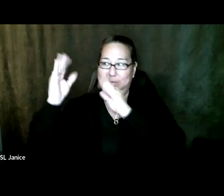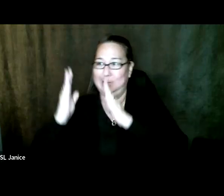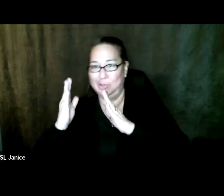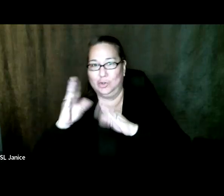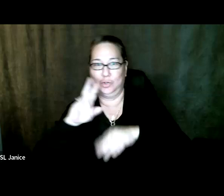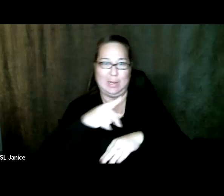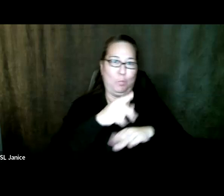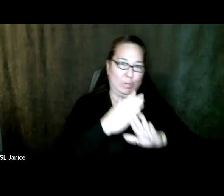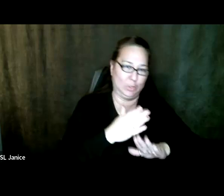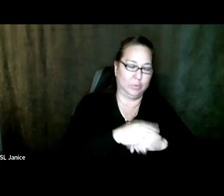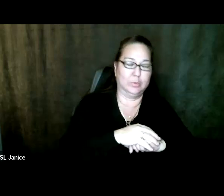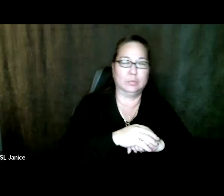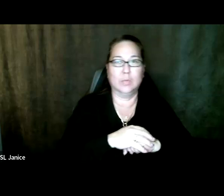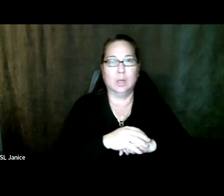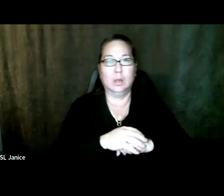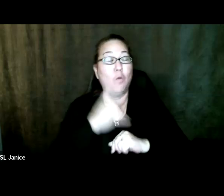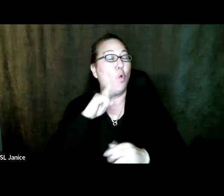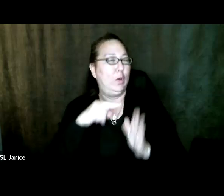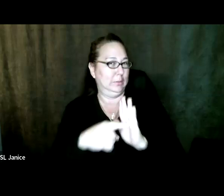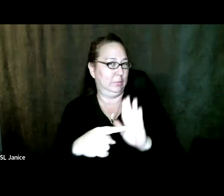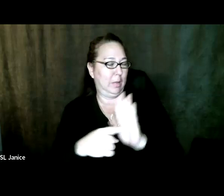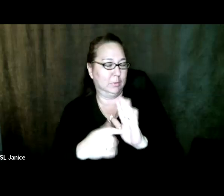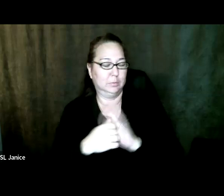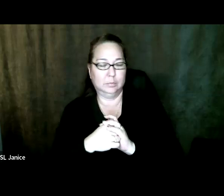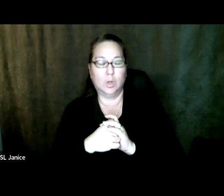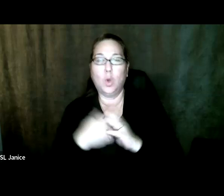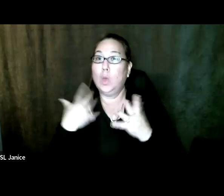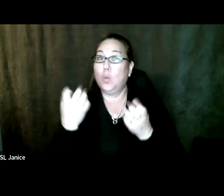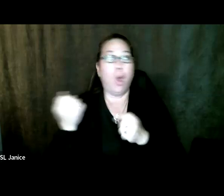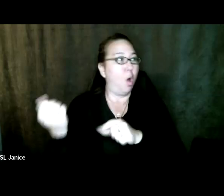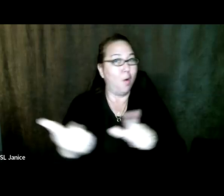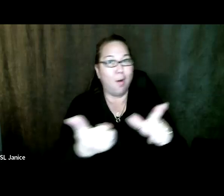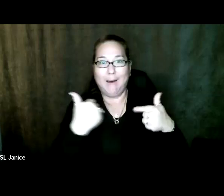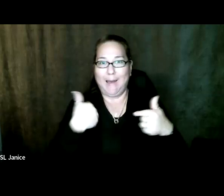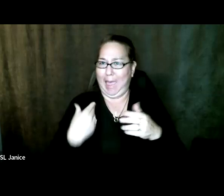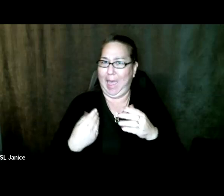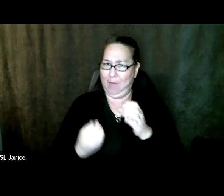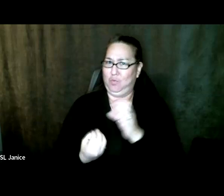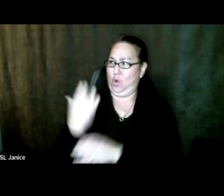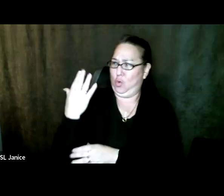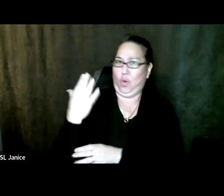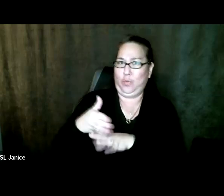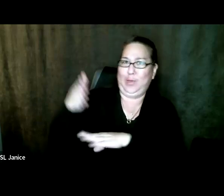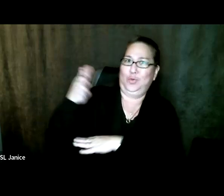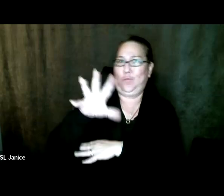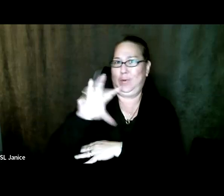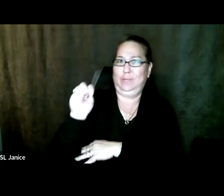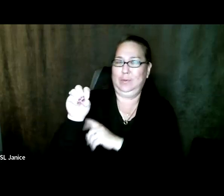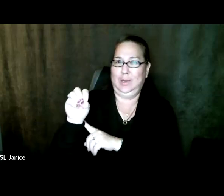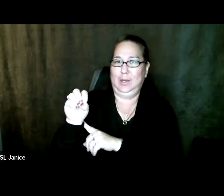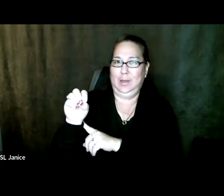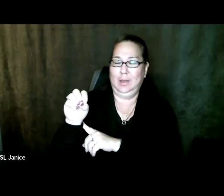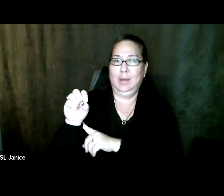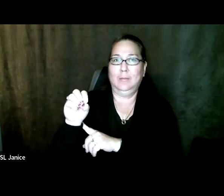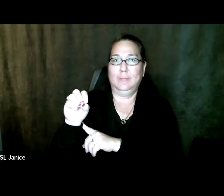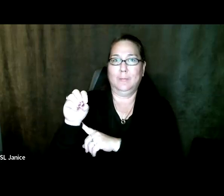for example, we want everyone to have growth over 50, but it's statistically impossible for more than half have